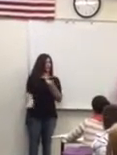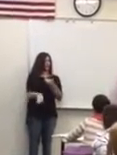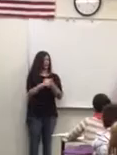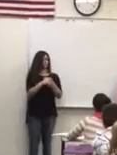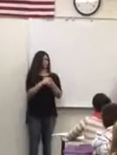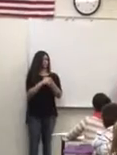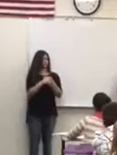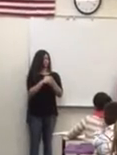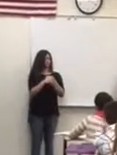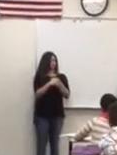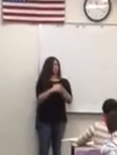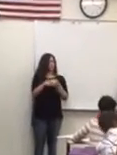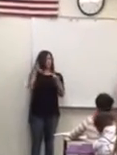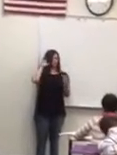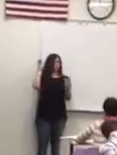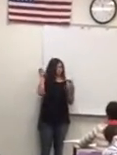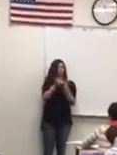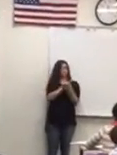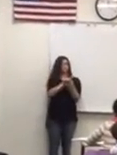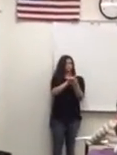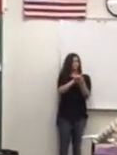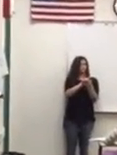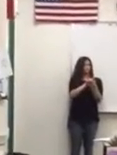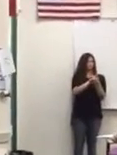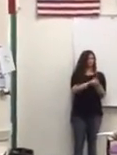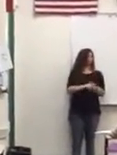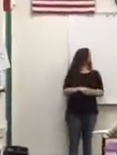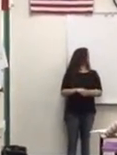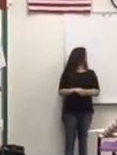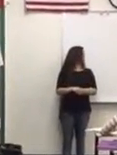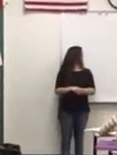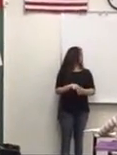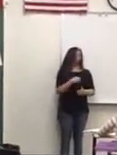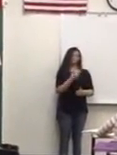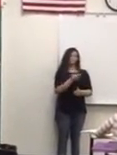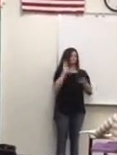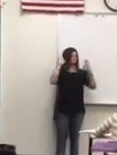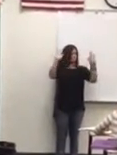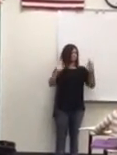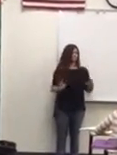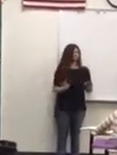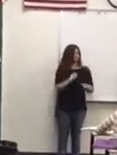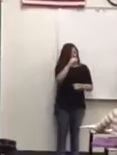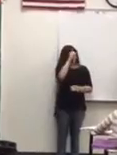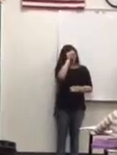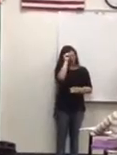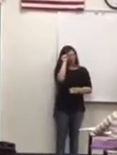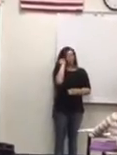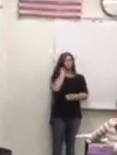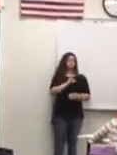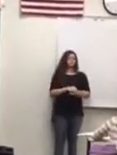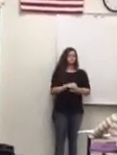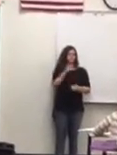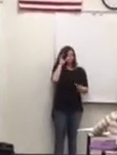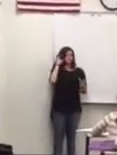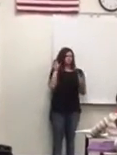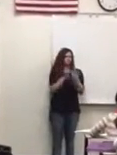actual photographs. Those things are great. So, do include actual photographs. So instead of like, whoo, I'm